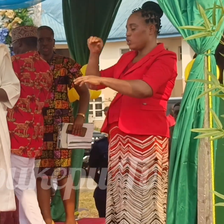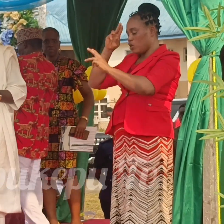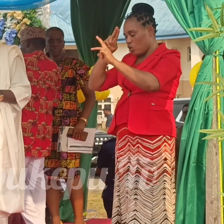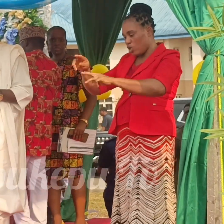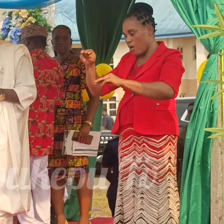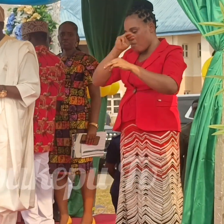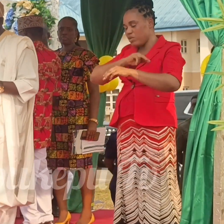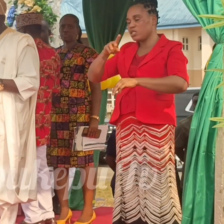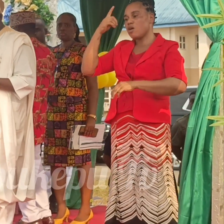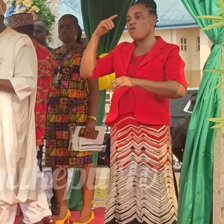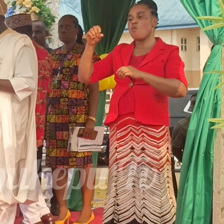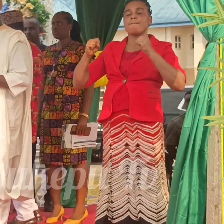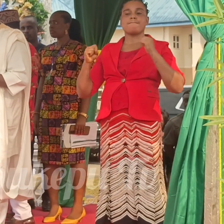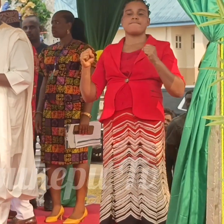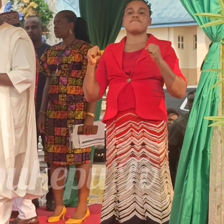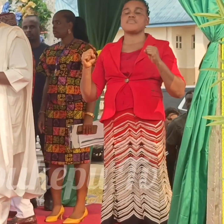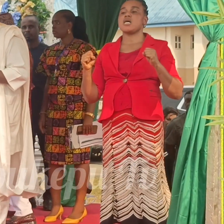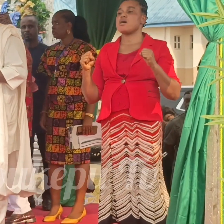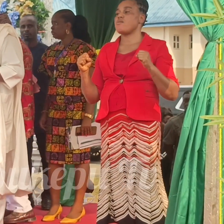of Power.